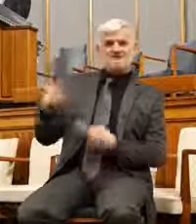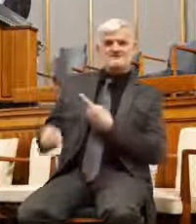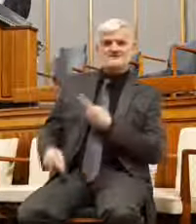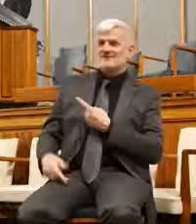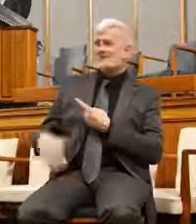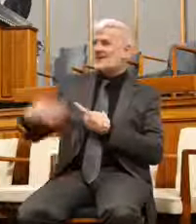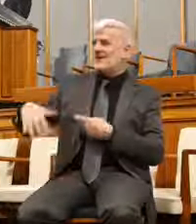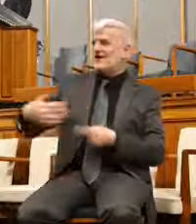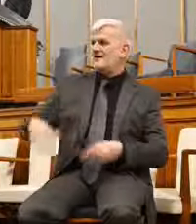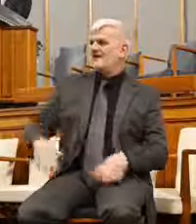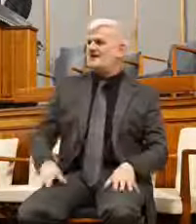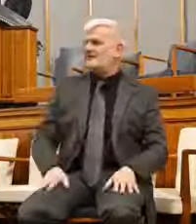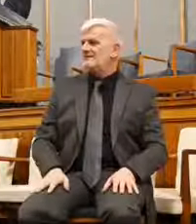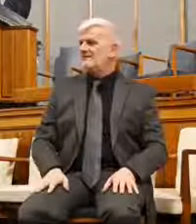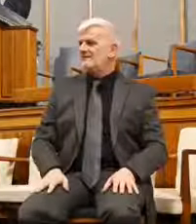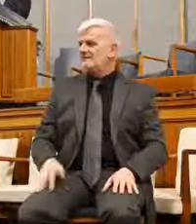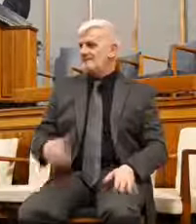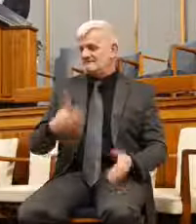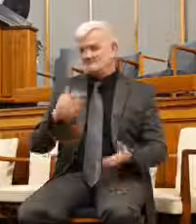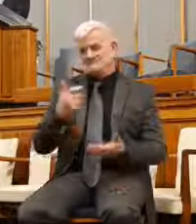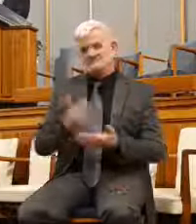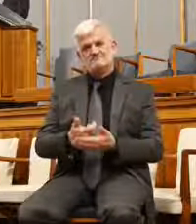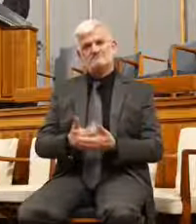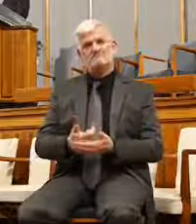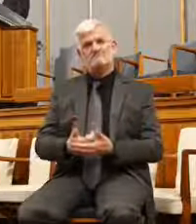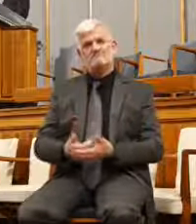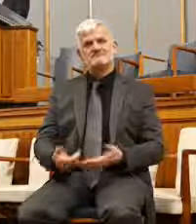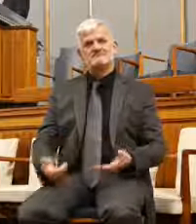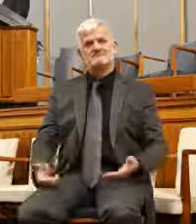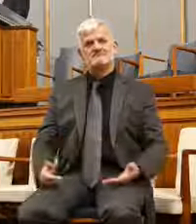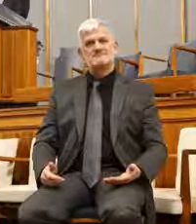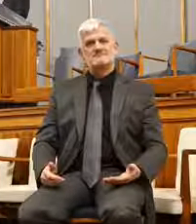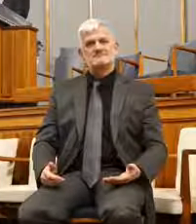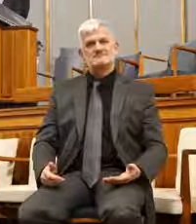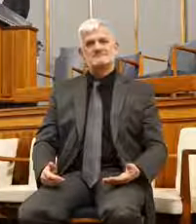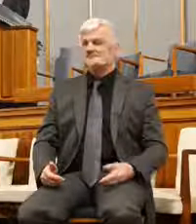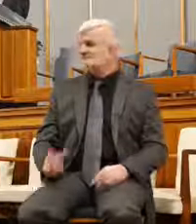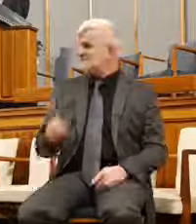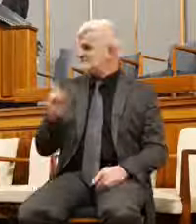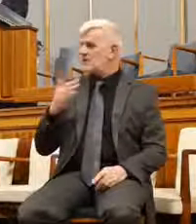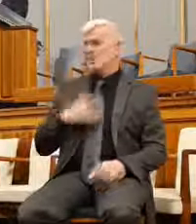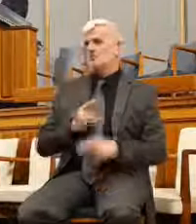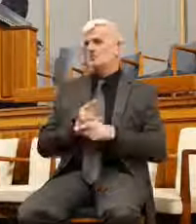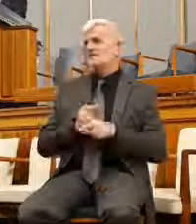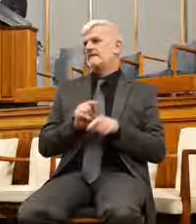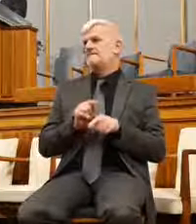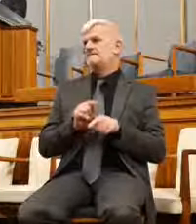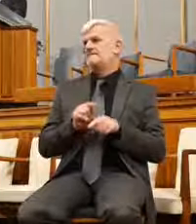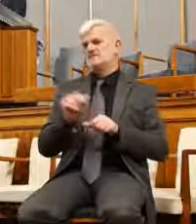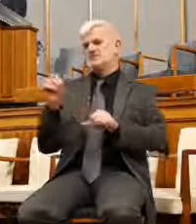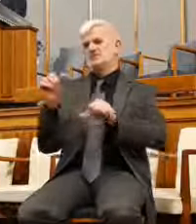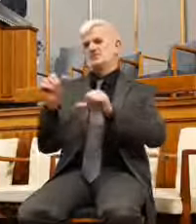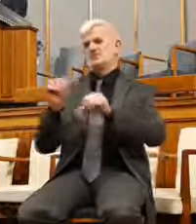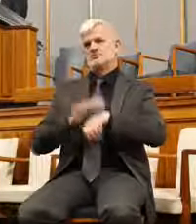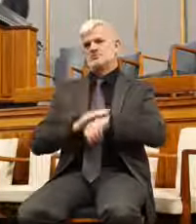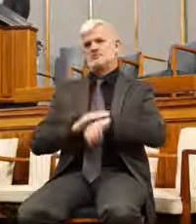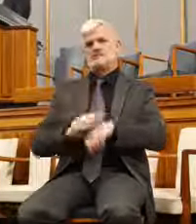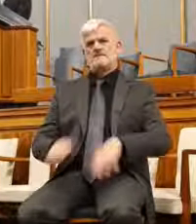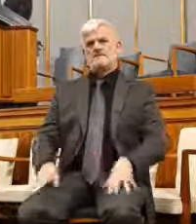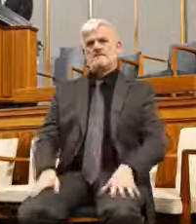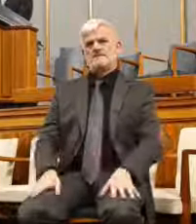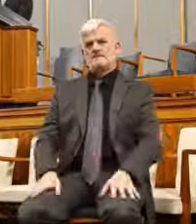astonishing and amazing. Well, dear friends, I'd like to talk about these things for a while.